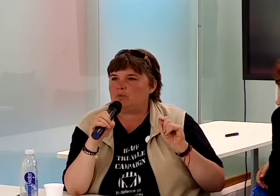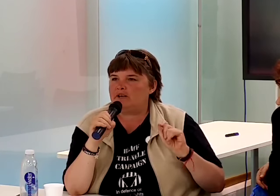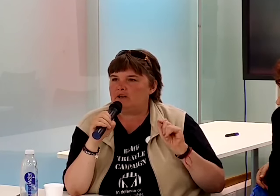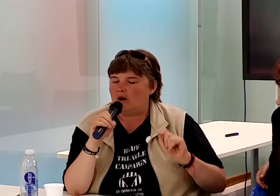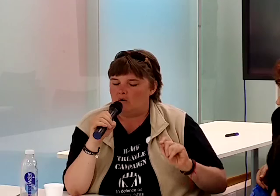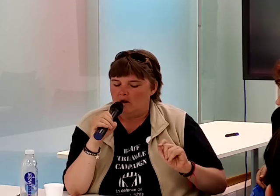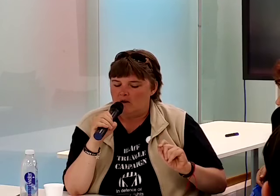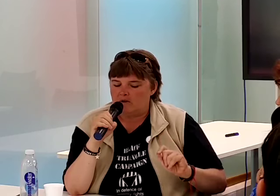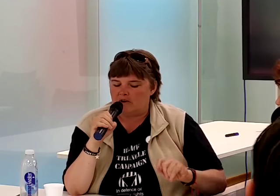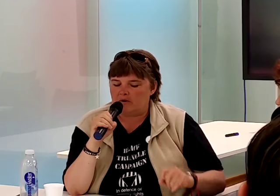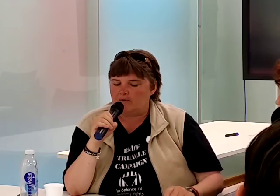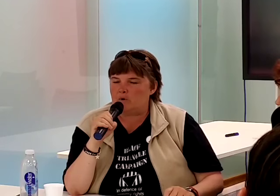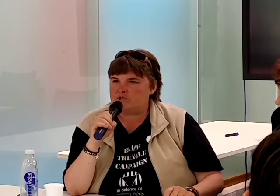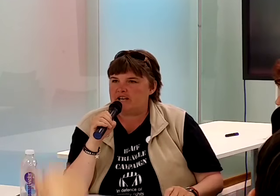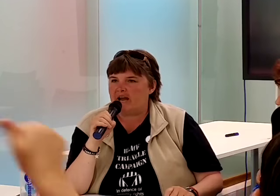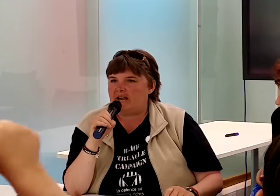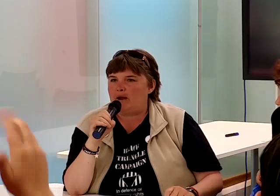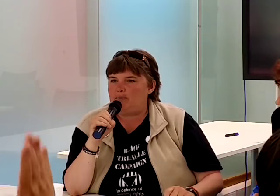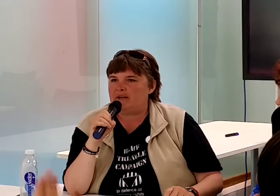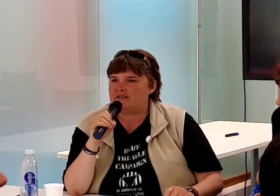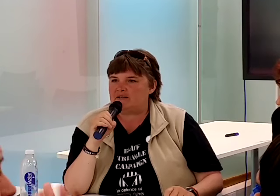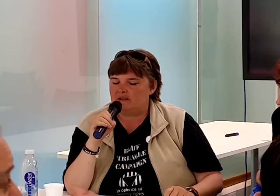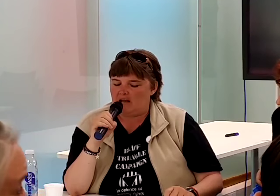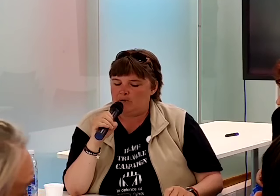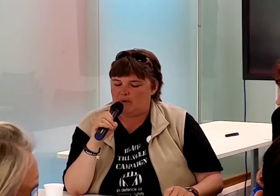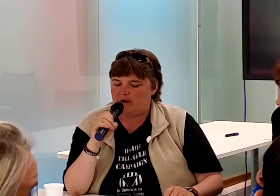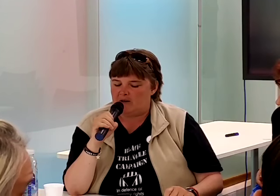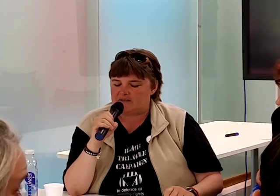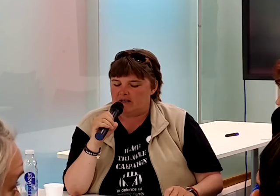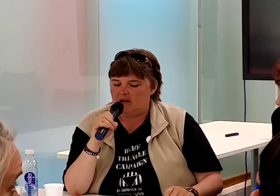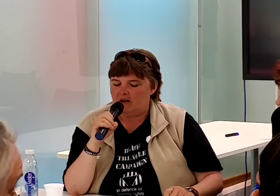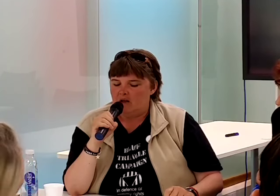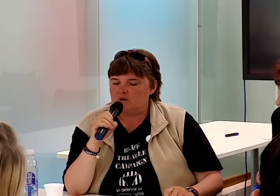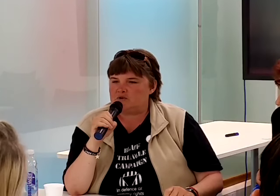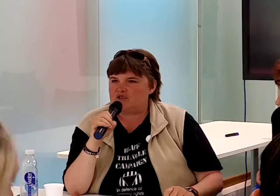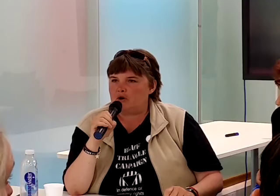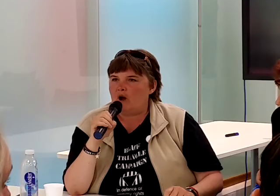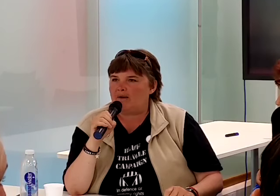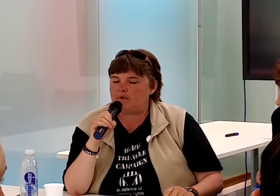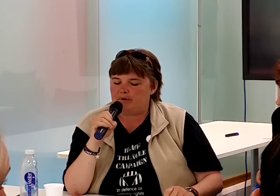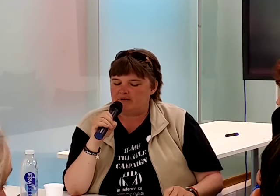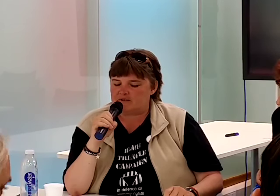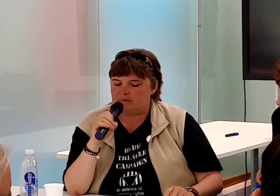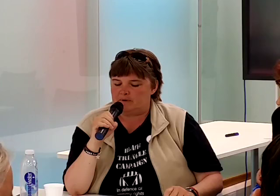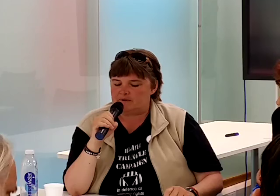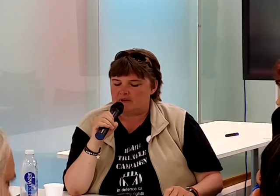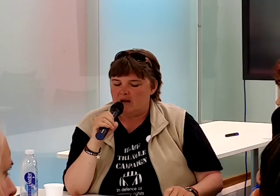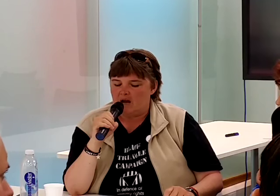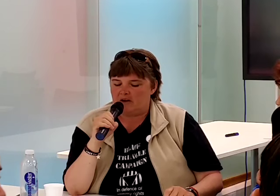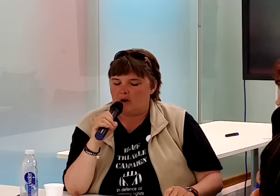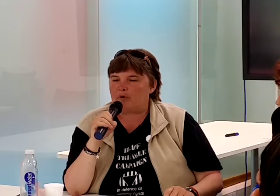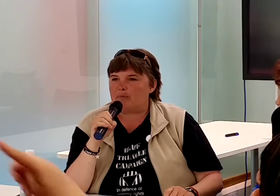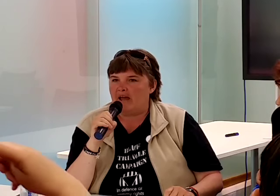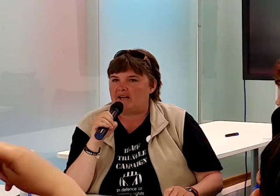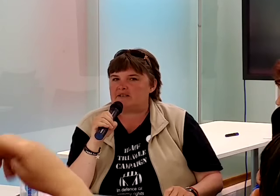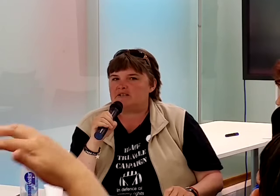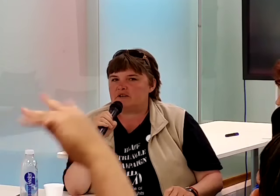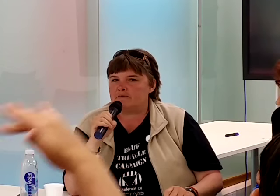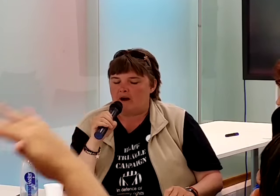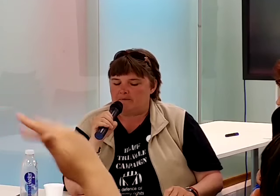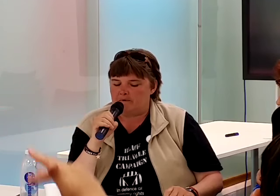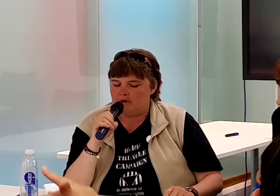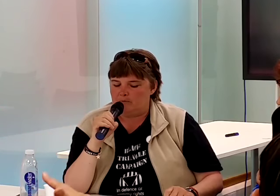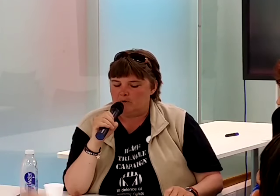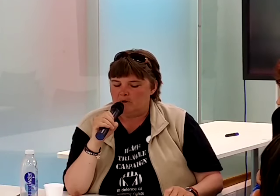And at least we know that there are 48 MPs in the Labour Party who still have the principles and are